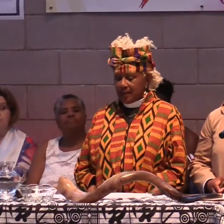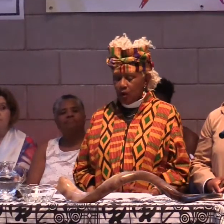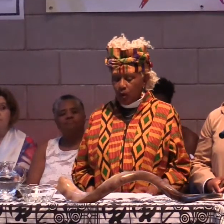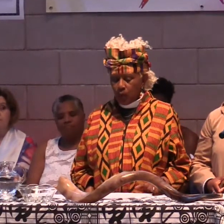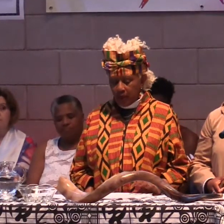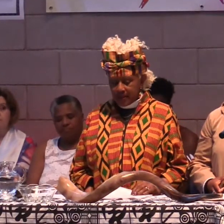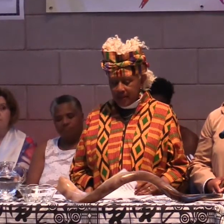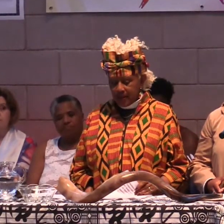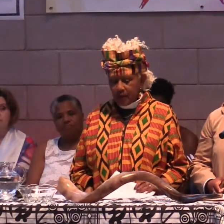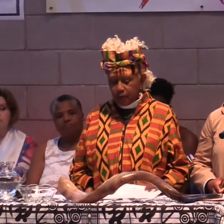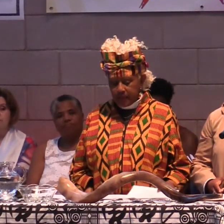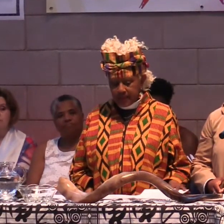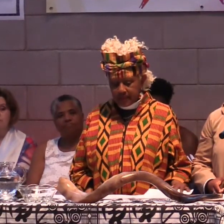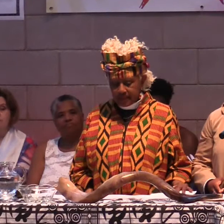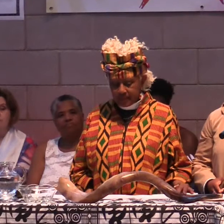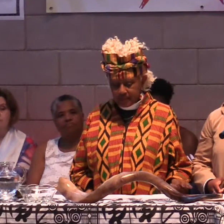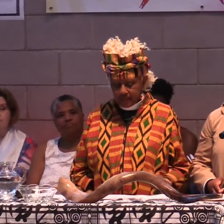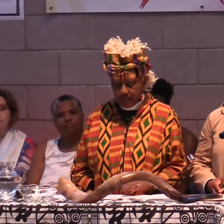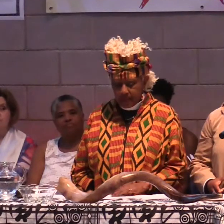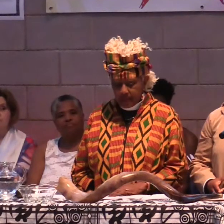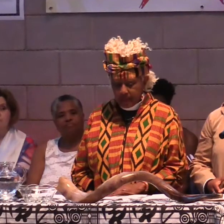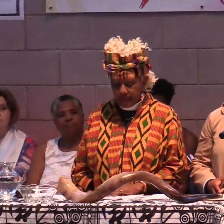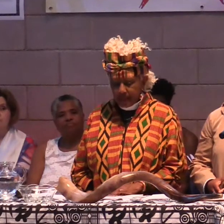playing was forbidden.